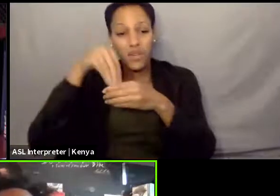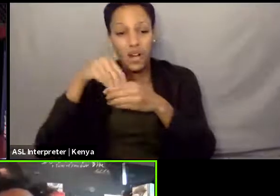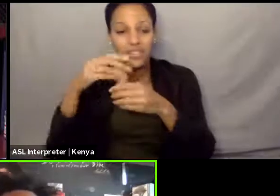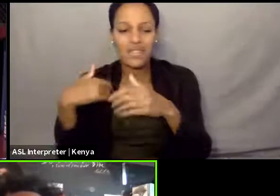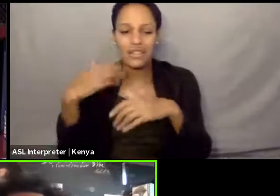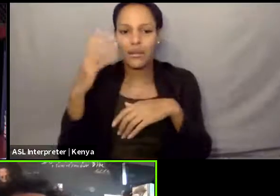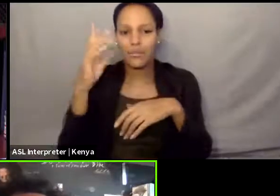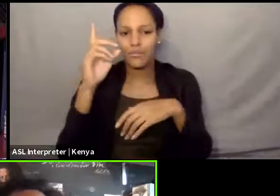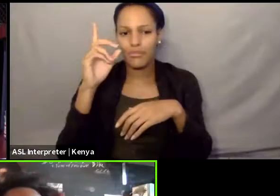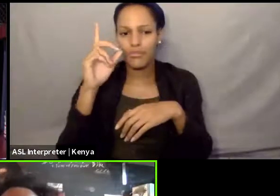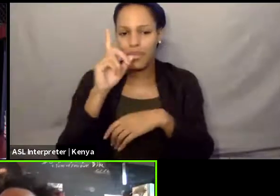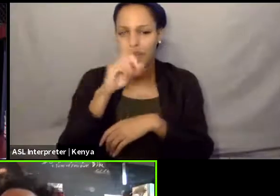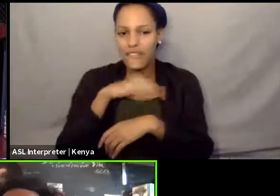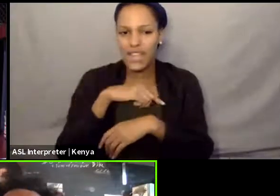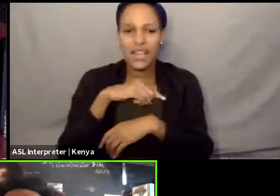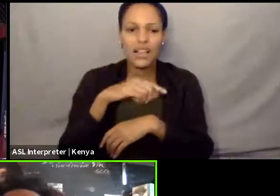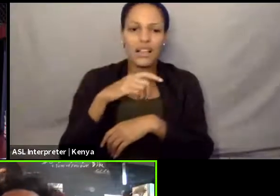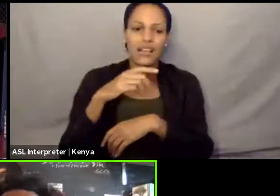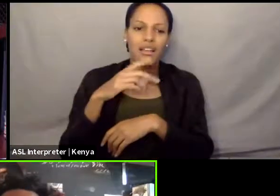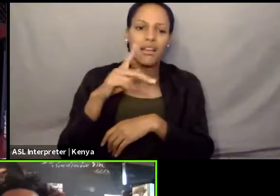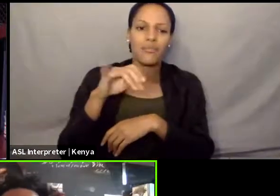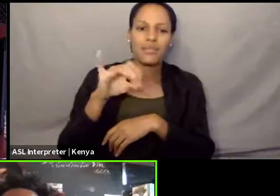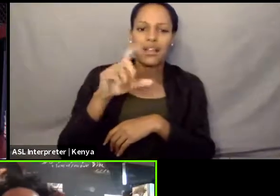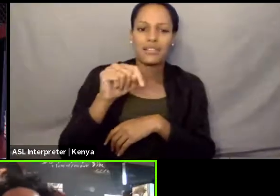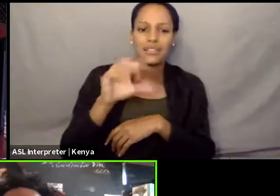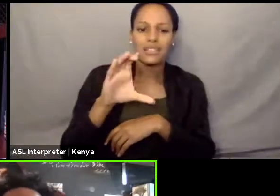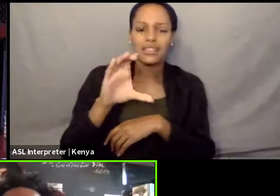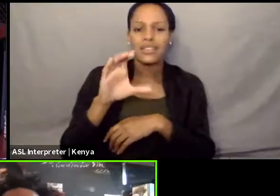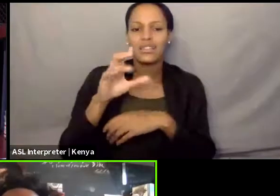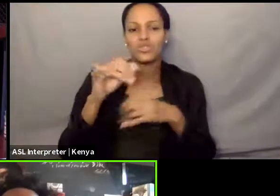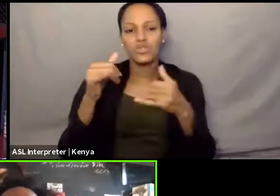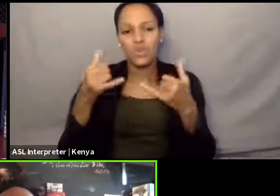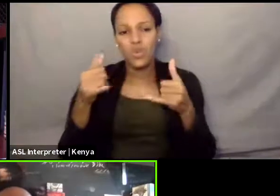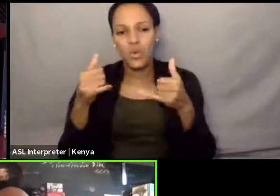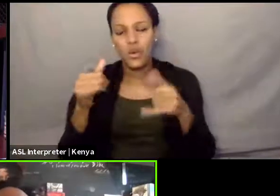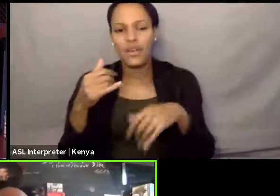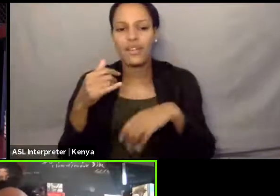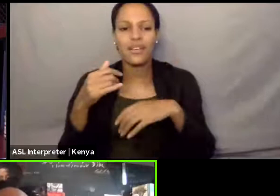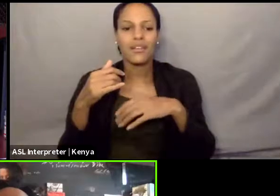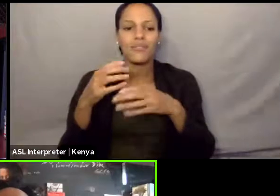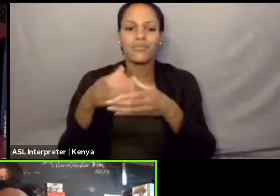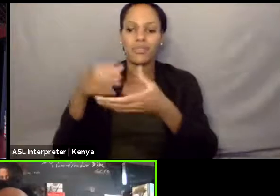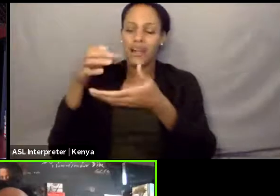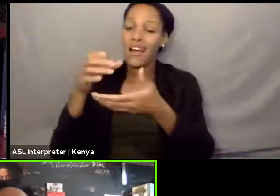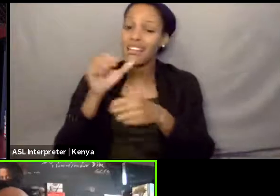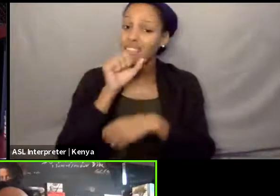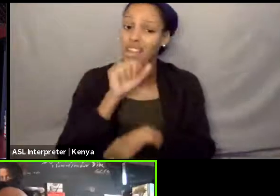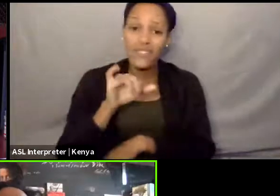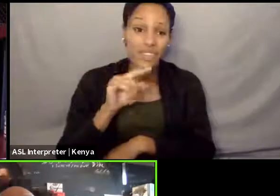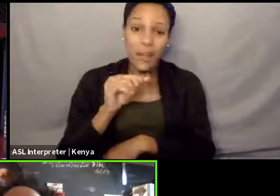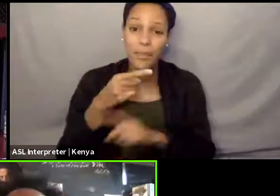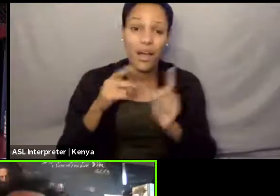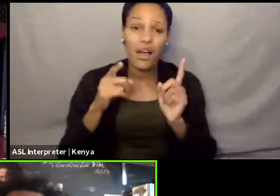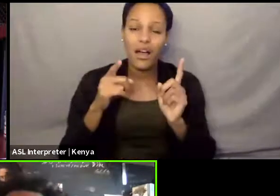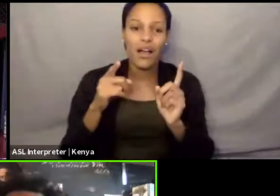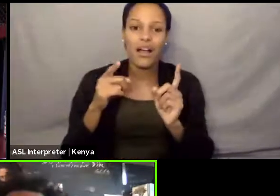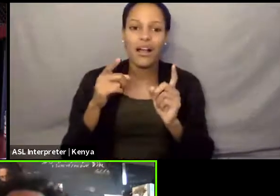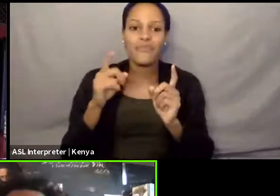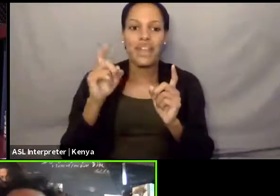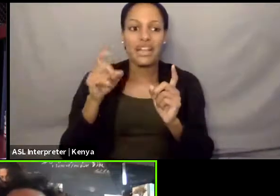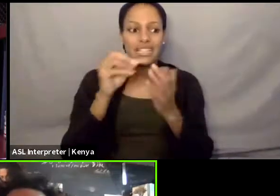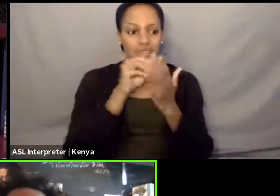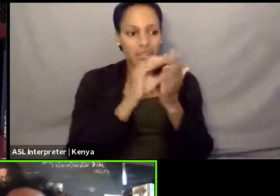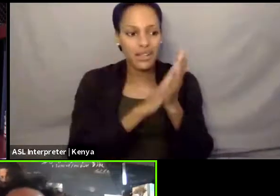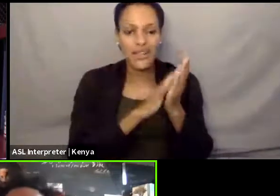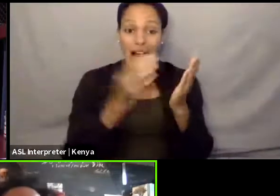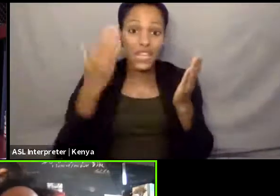window. I just love those things. I love them, but I don't always note. I had to note that I loved